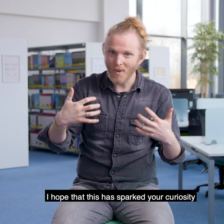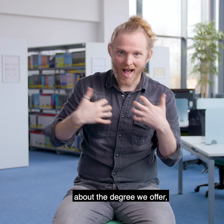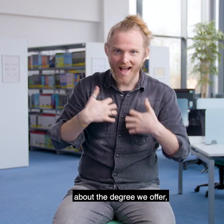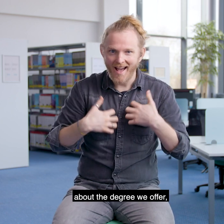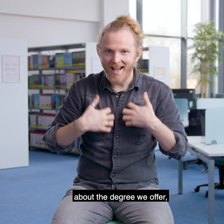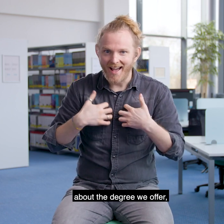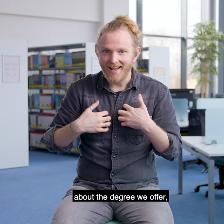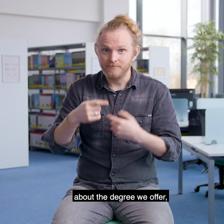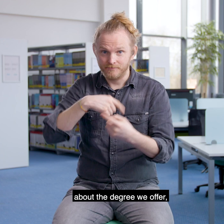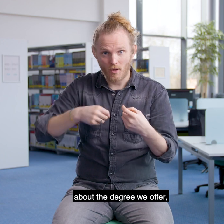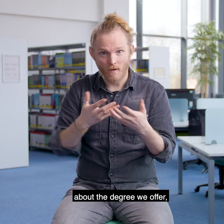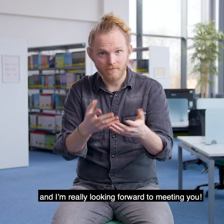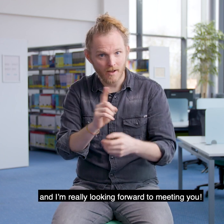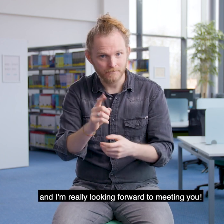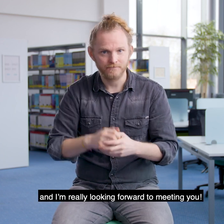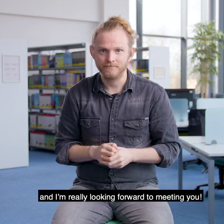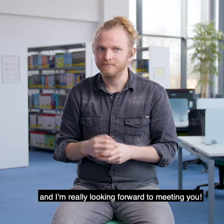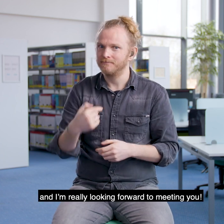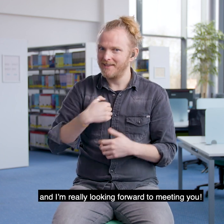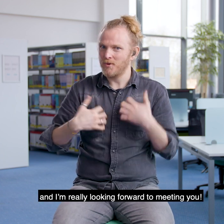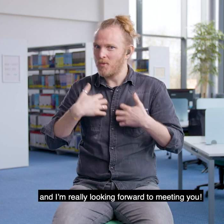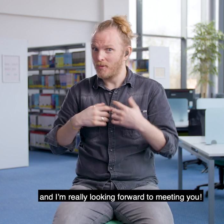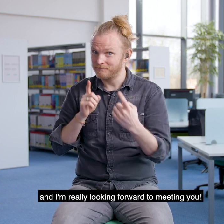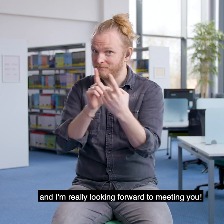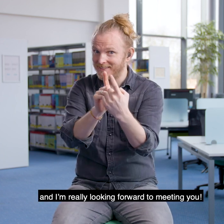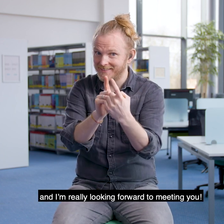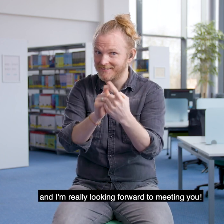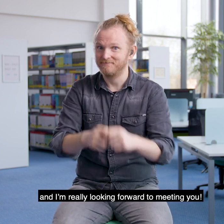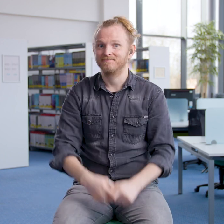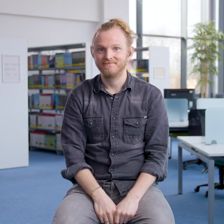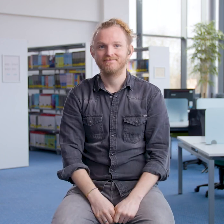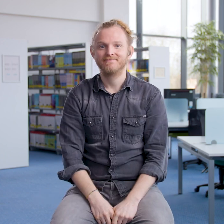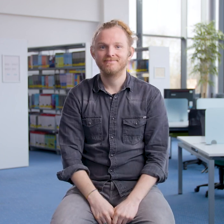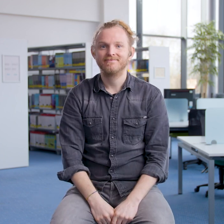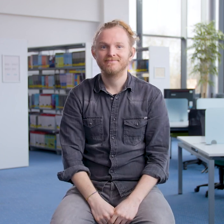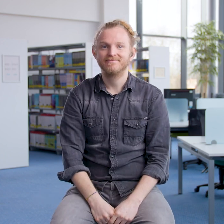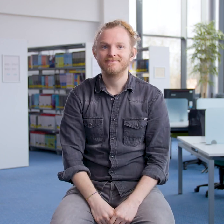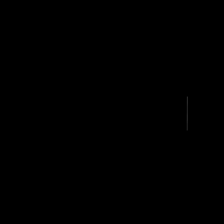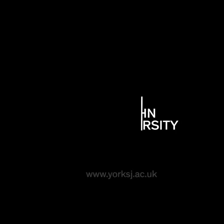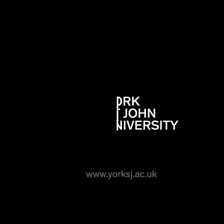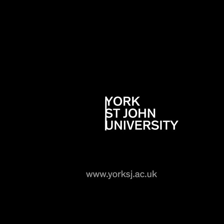curiosity about the degree we offer, and I'm really looking forward to meeting you. . . . . Thank you.